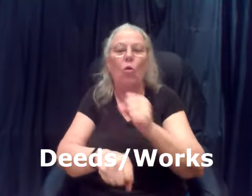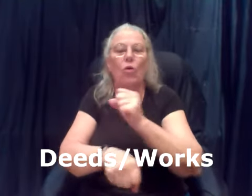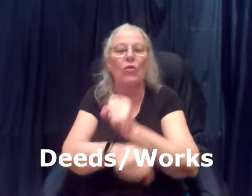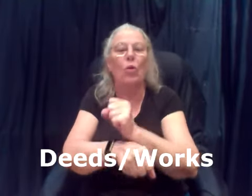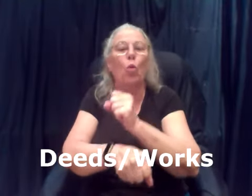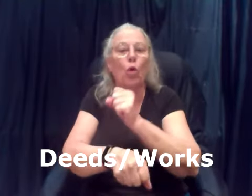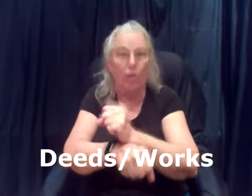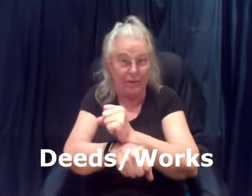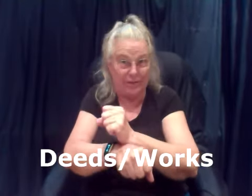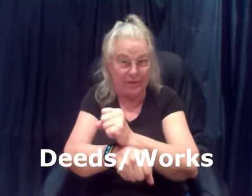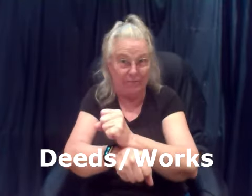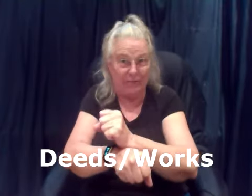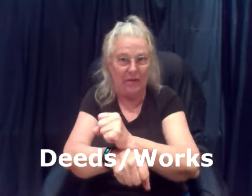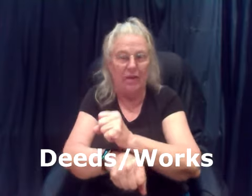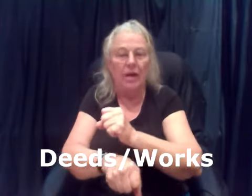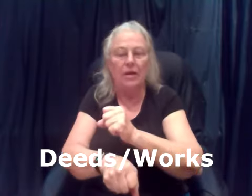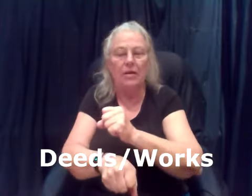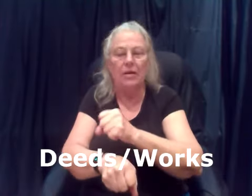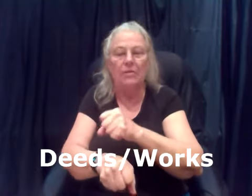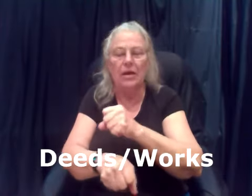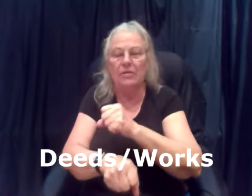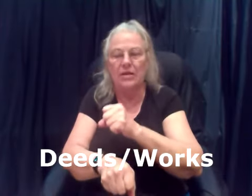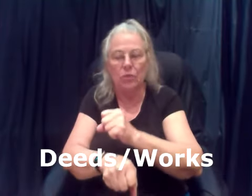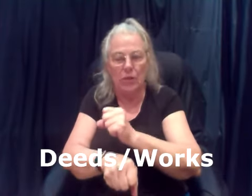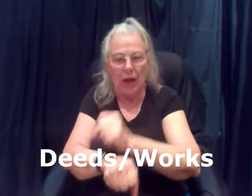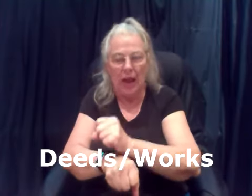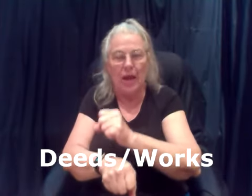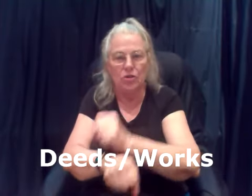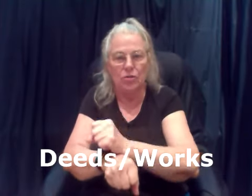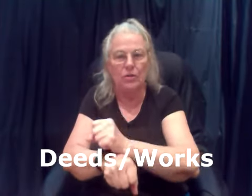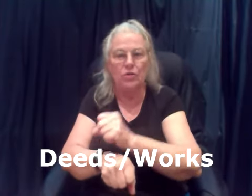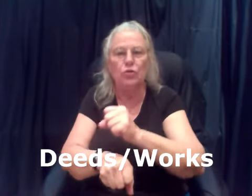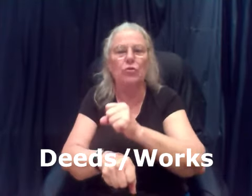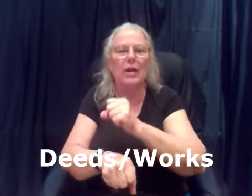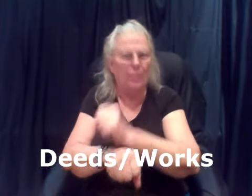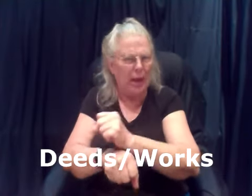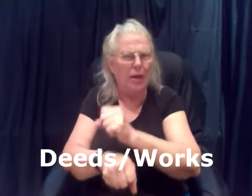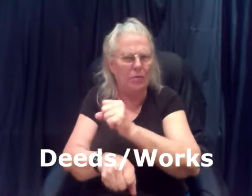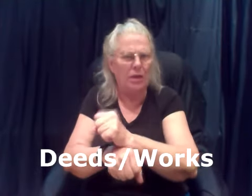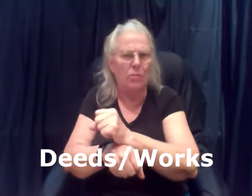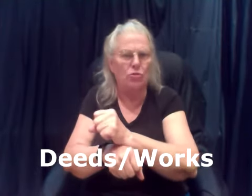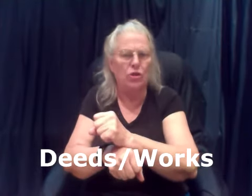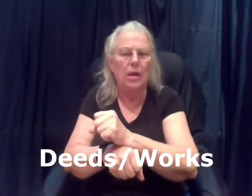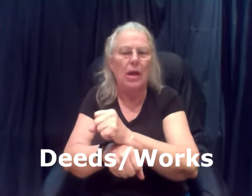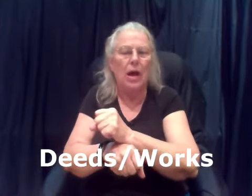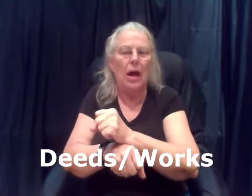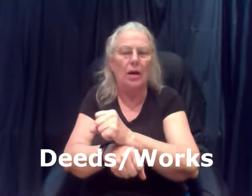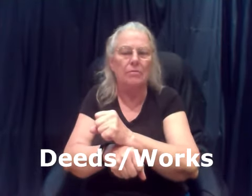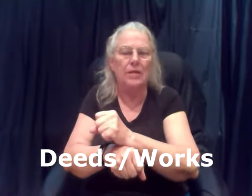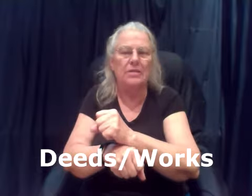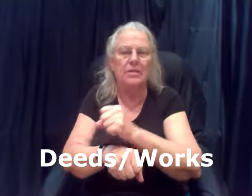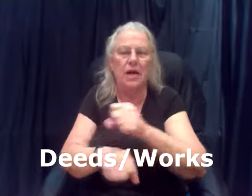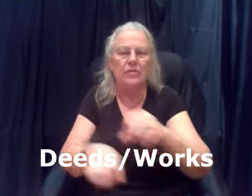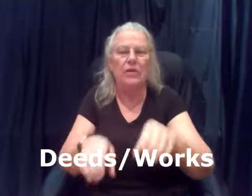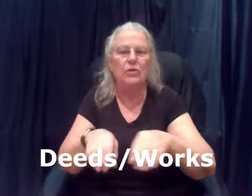the works. And in this one, I actually just do like a pounding motion. It's not the